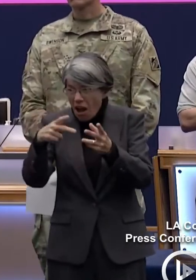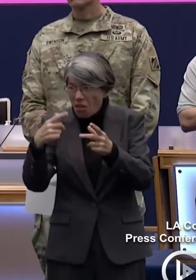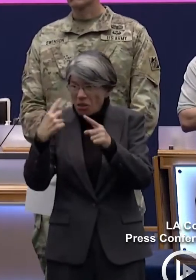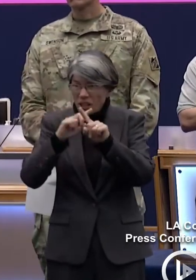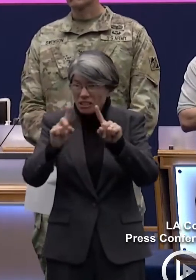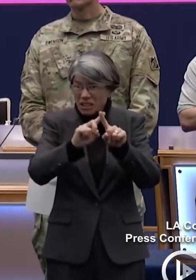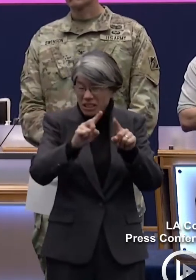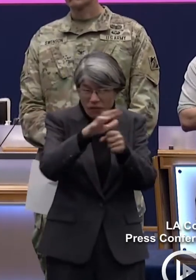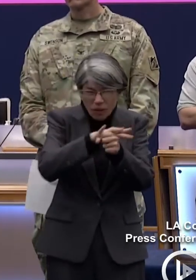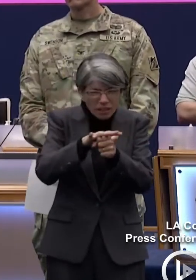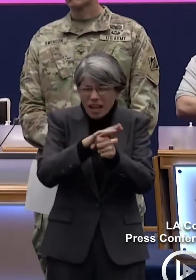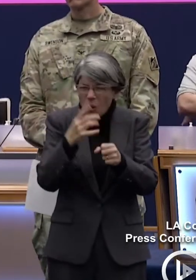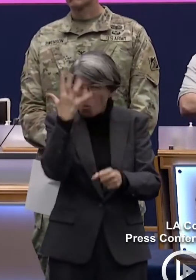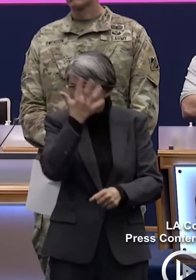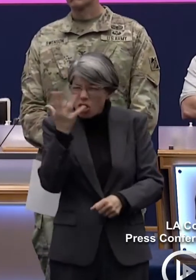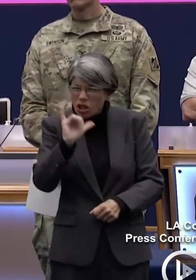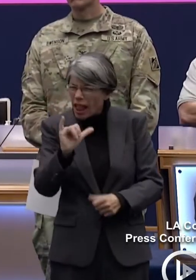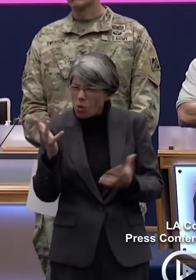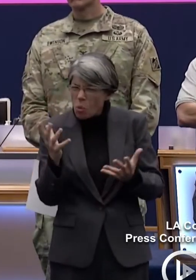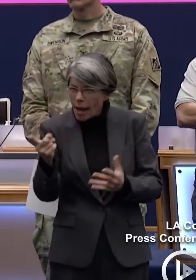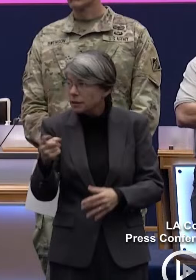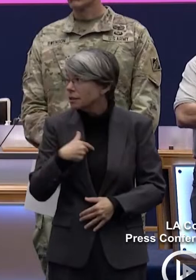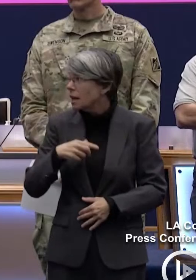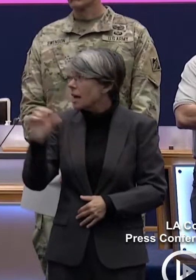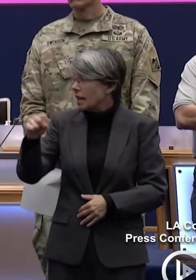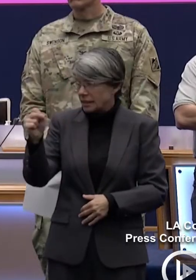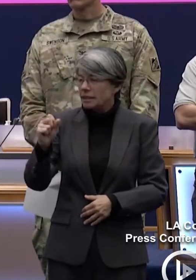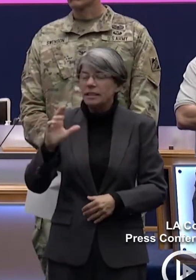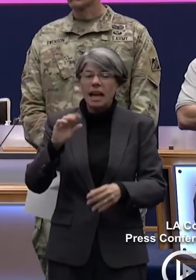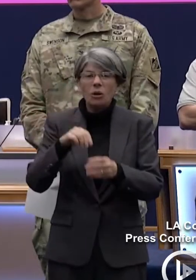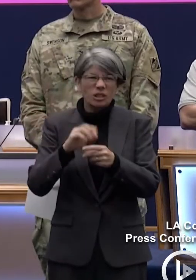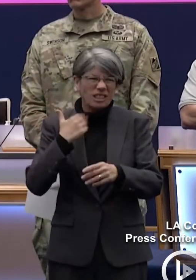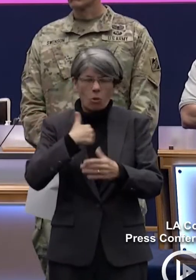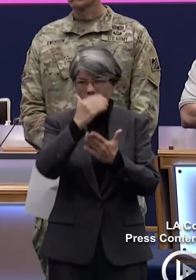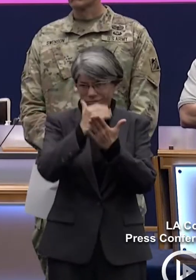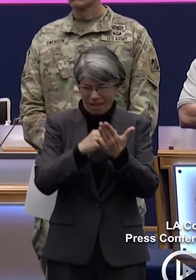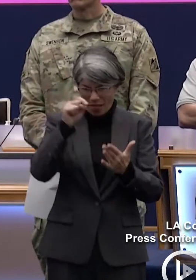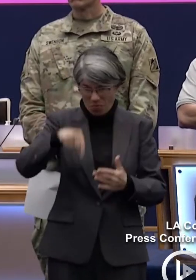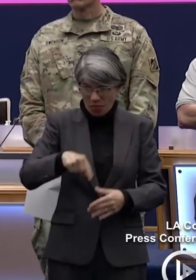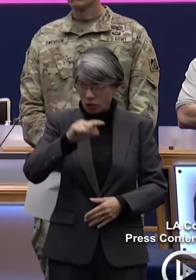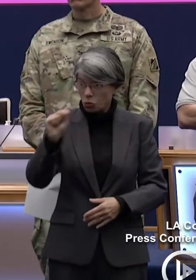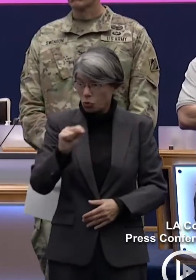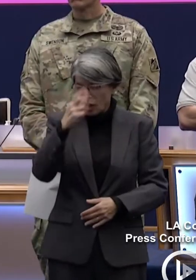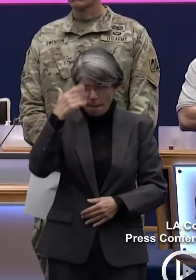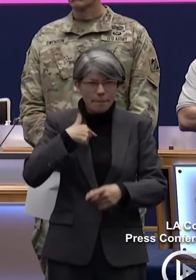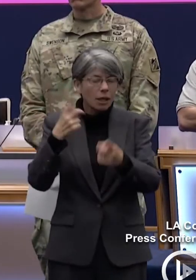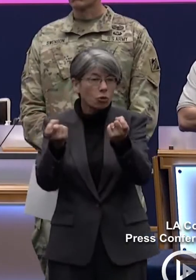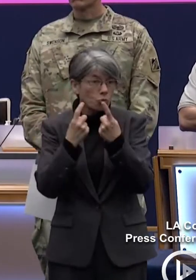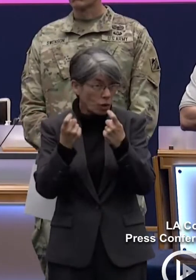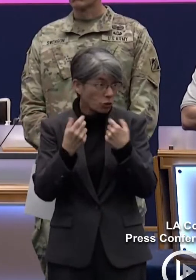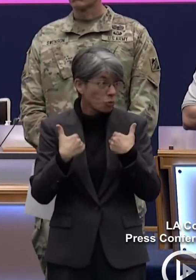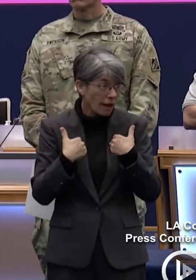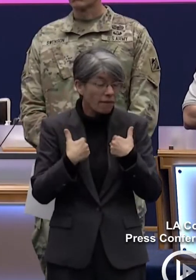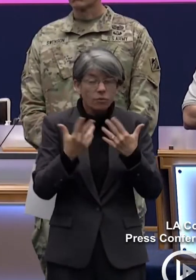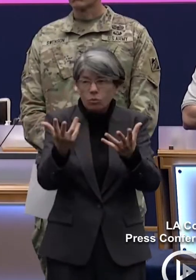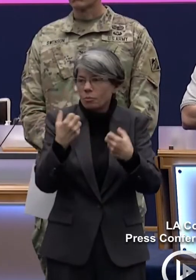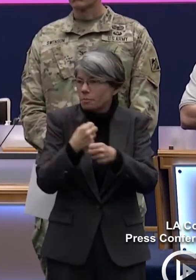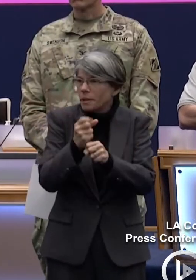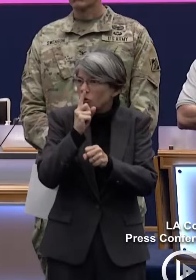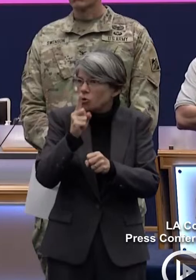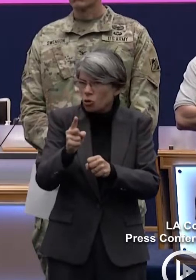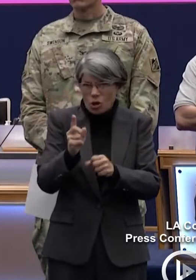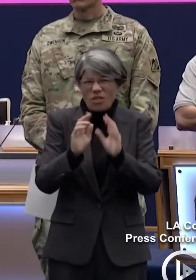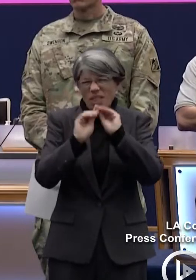different dump sites, or what that will look like? Yeah, so this was originally on our agenda this Tuesday, and because of these questions, we want to make sure that